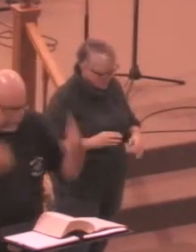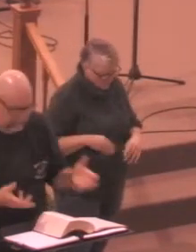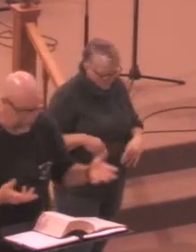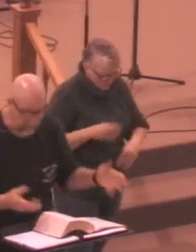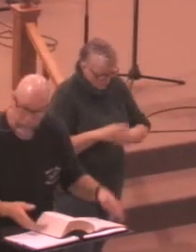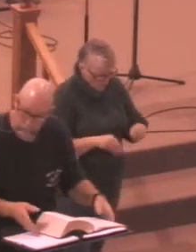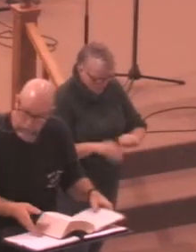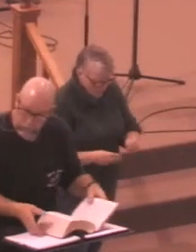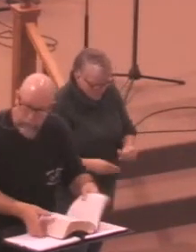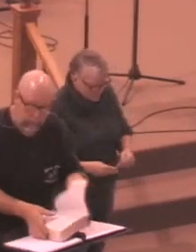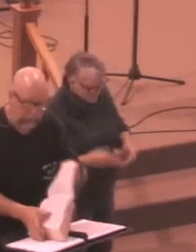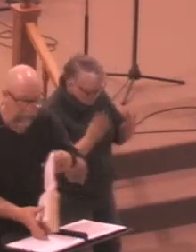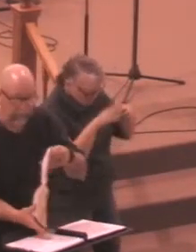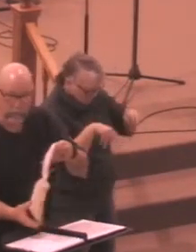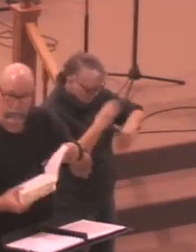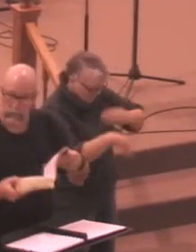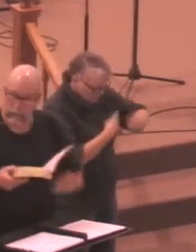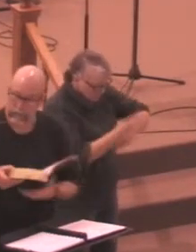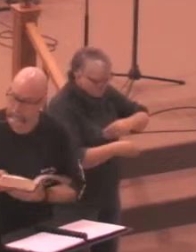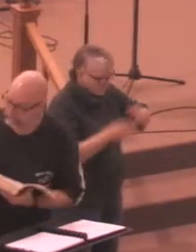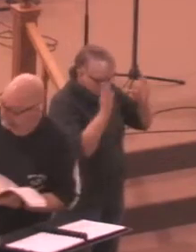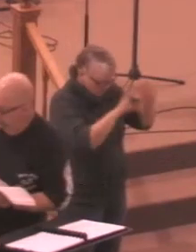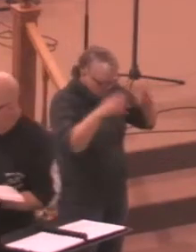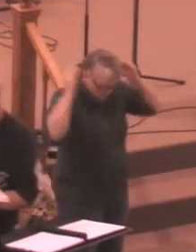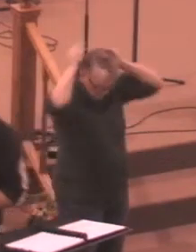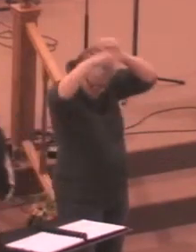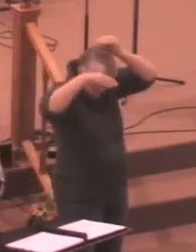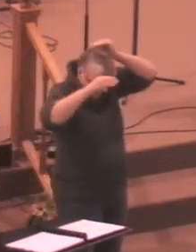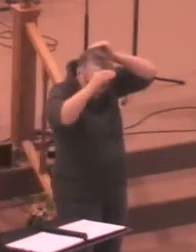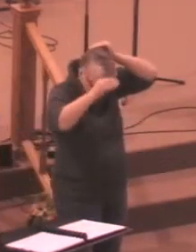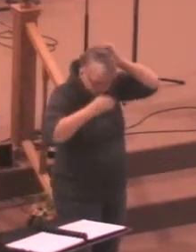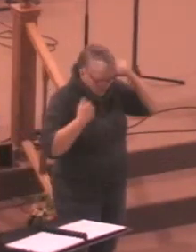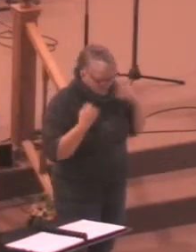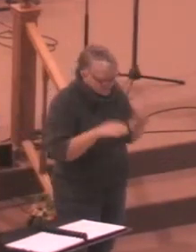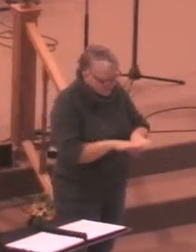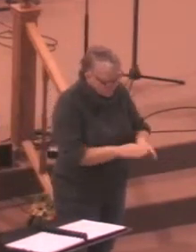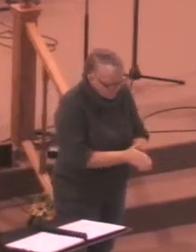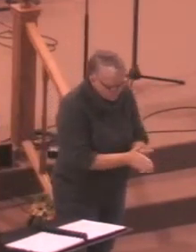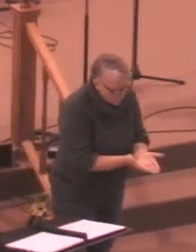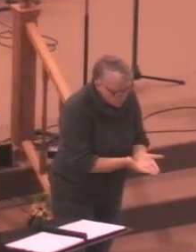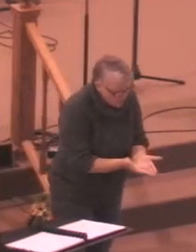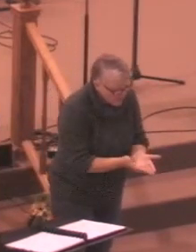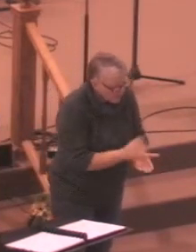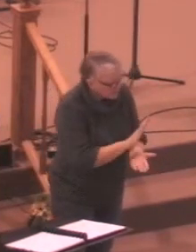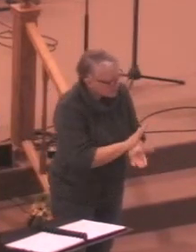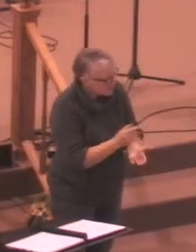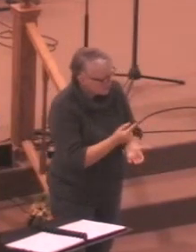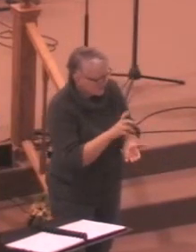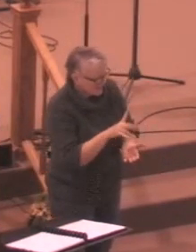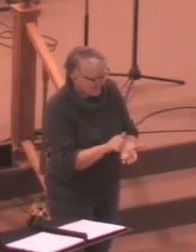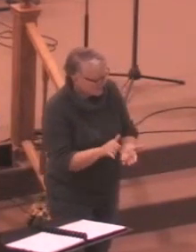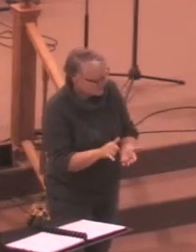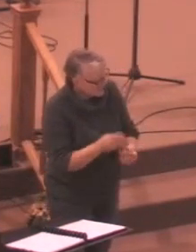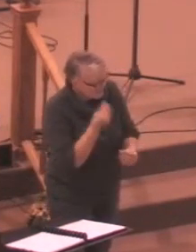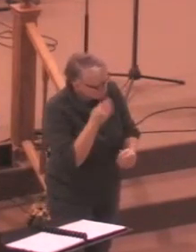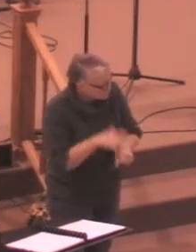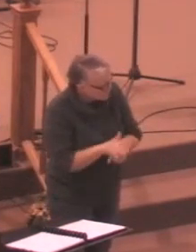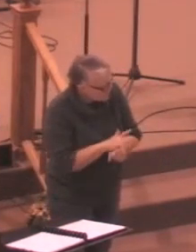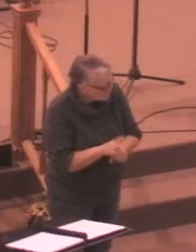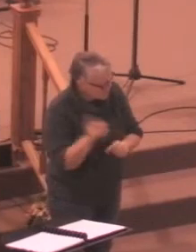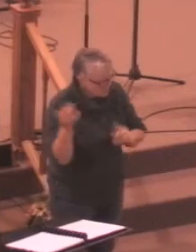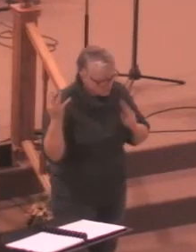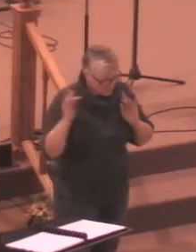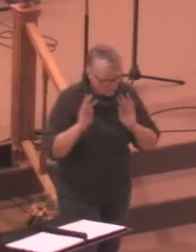on. They got their book. And they'll go into the little galley area, and there they go. And they'll